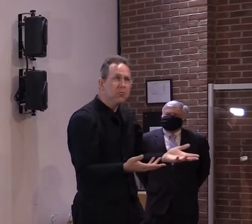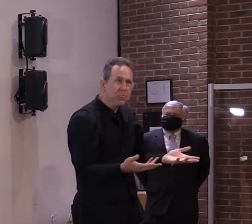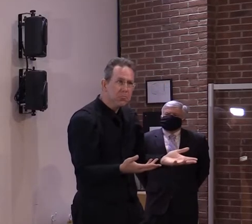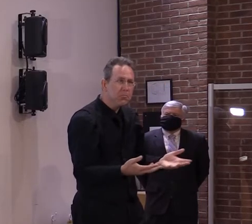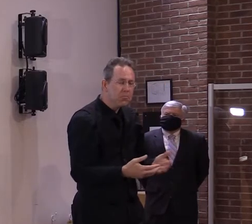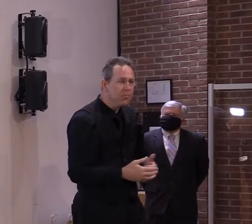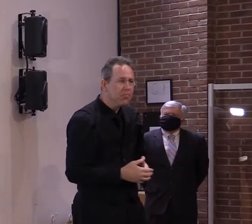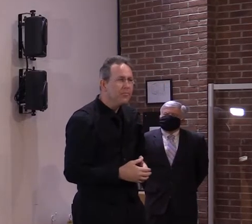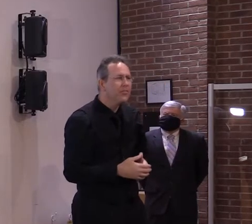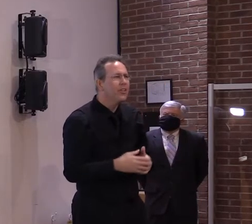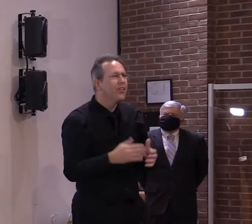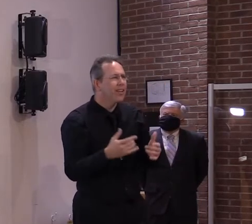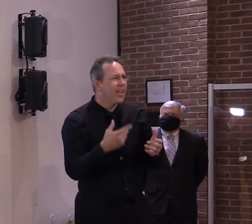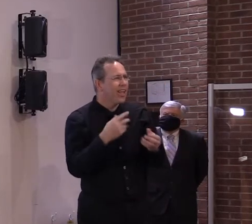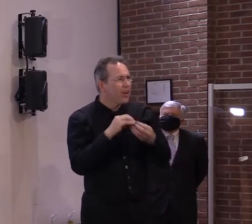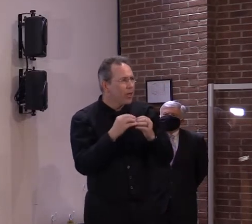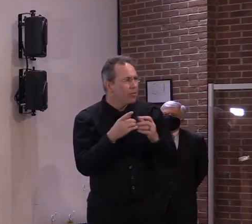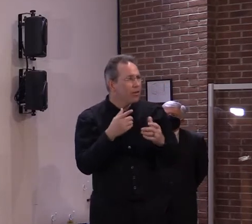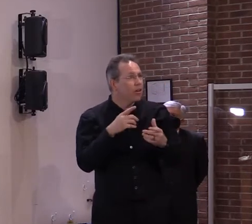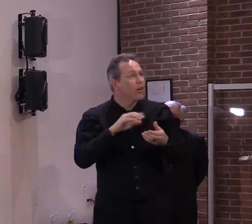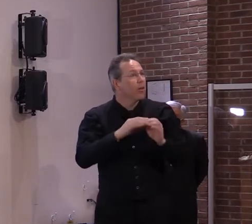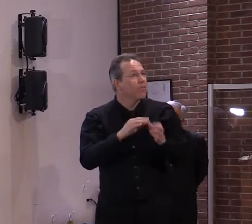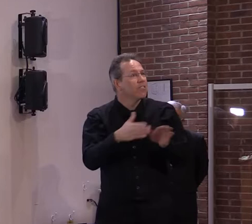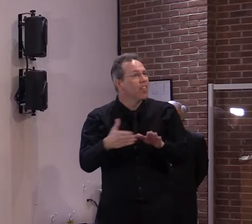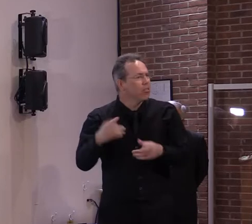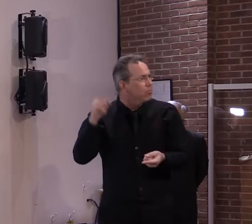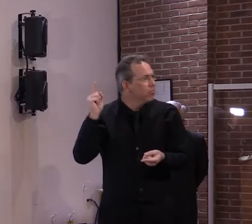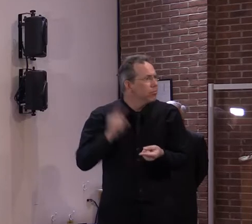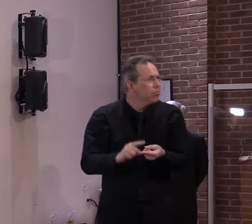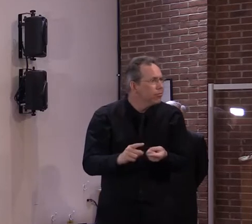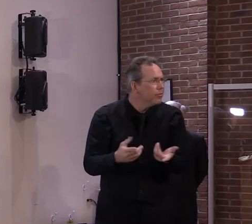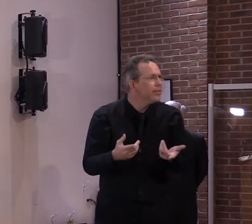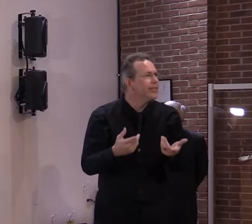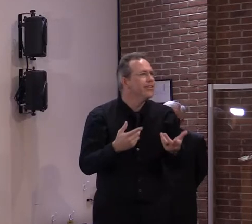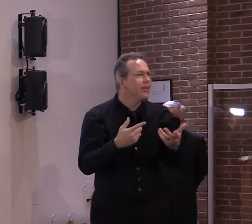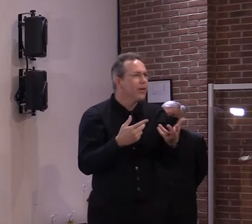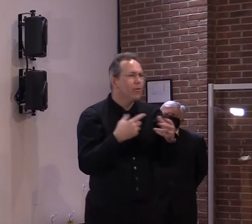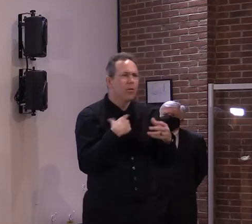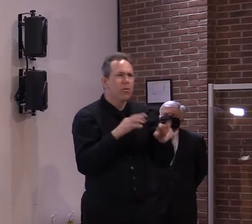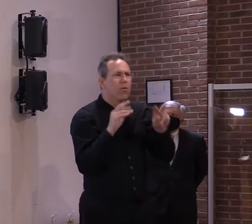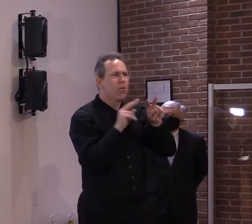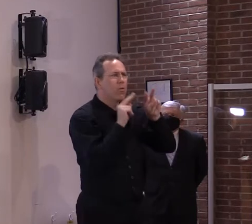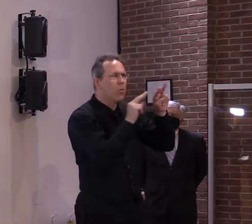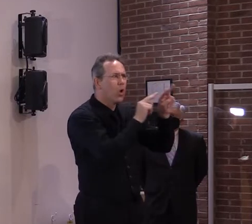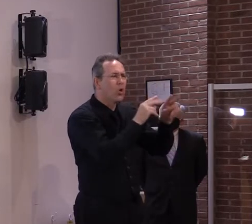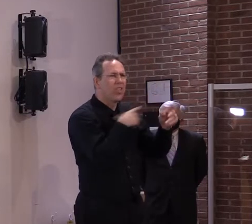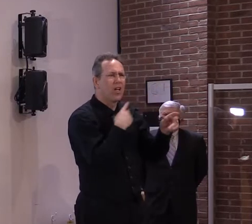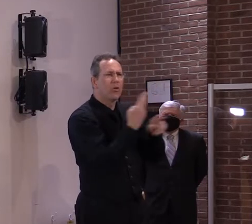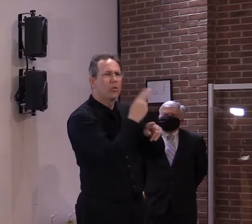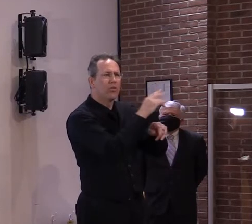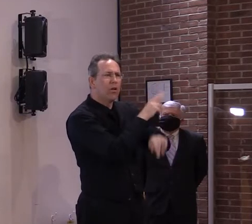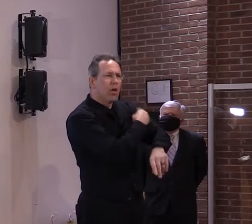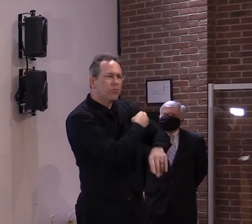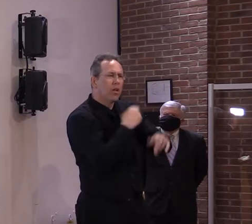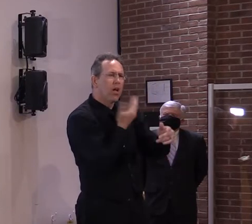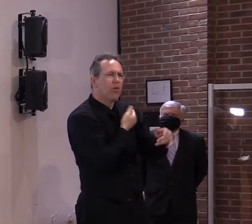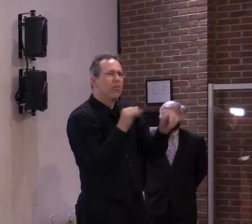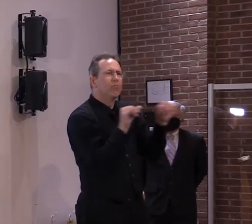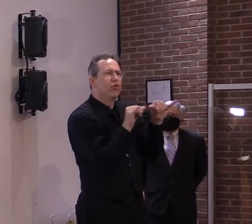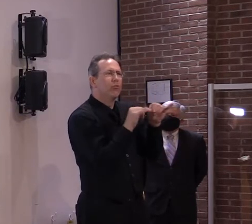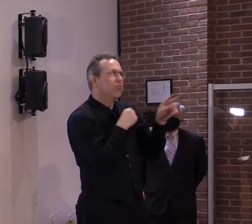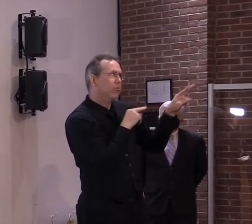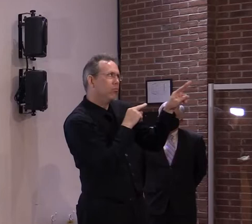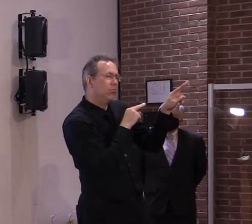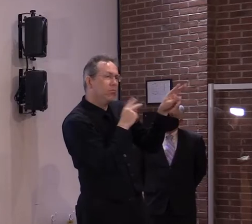still decreasing. So that would have to be one of the metrics from my standpoint before we went into a state of emergency,